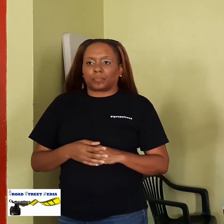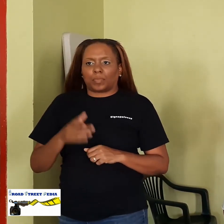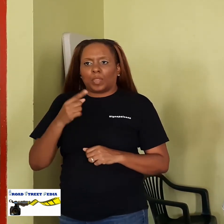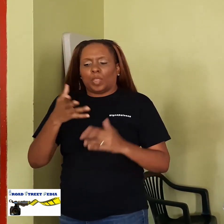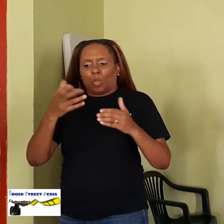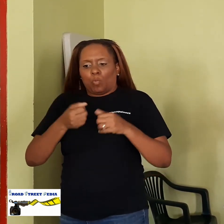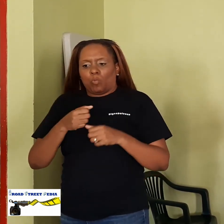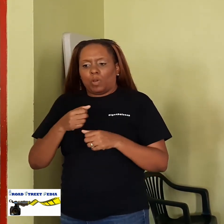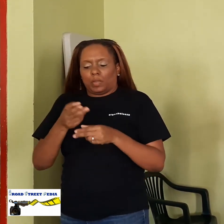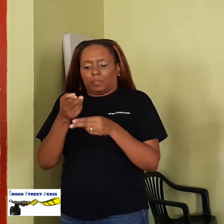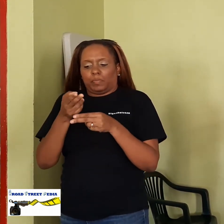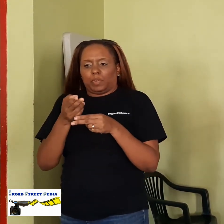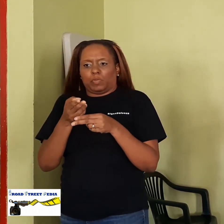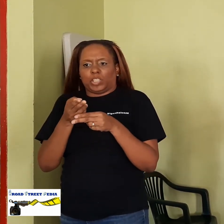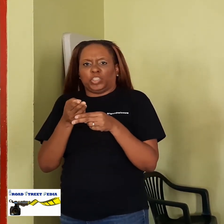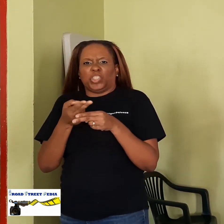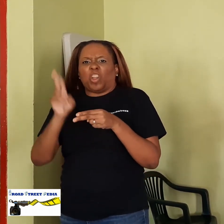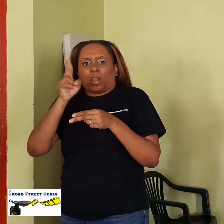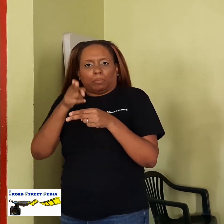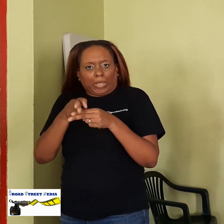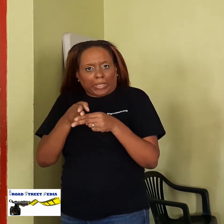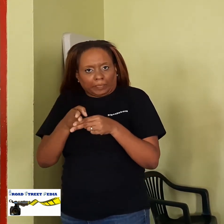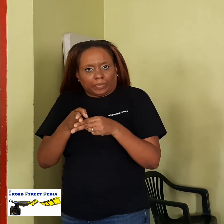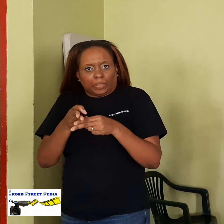the crop.